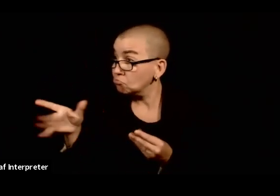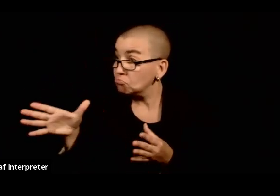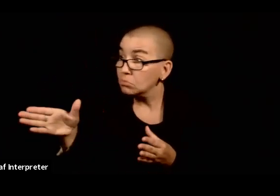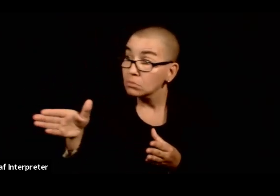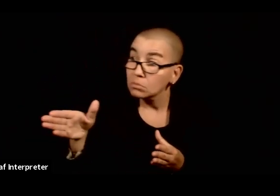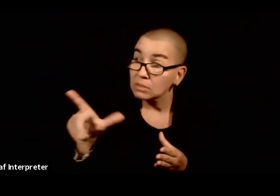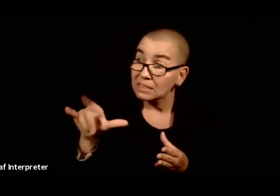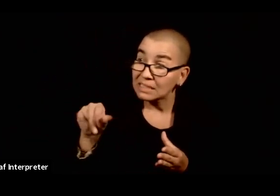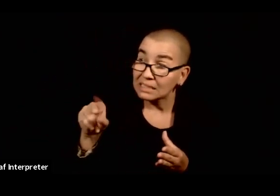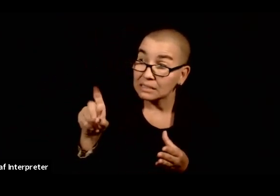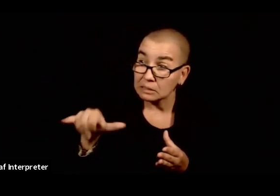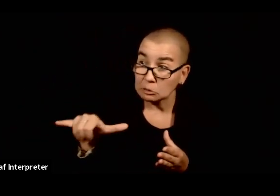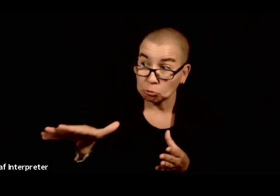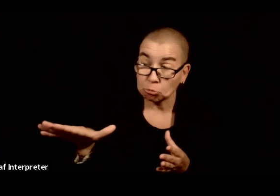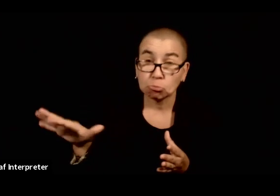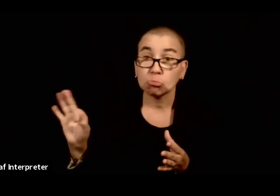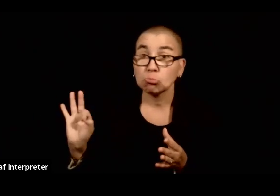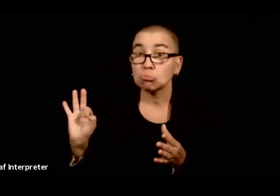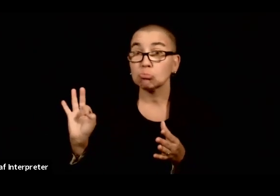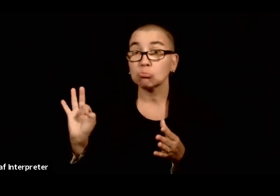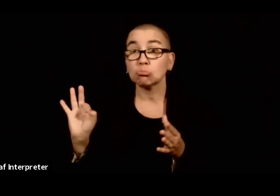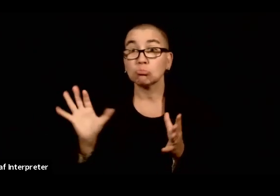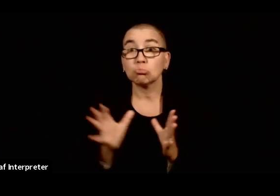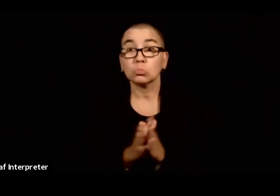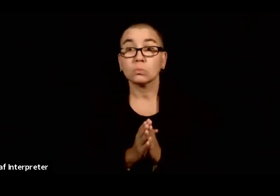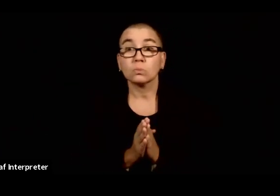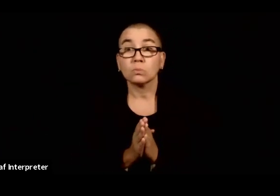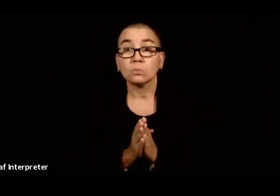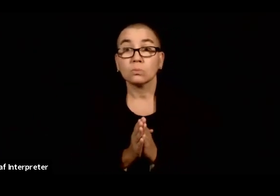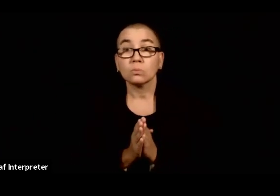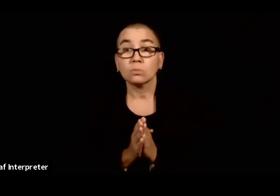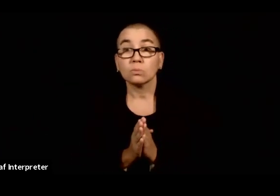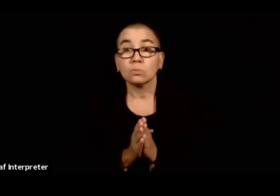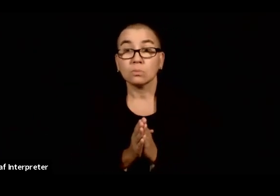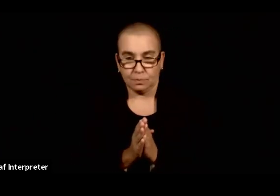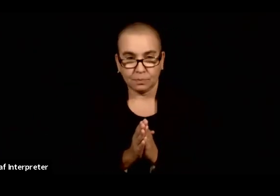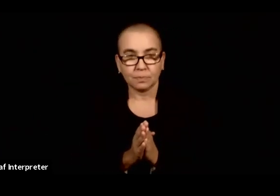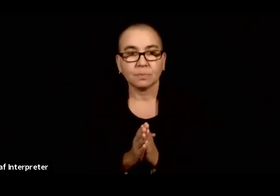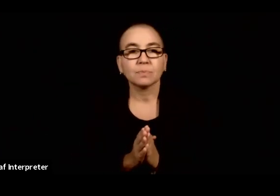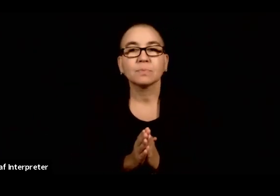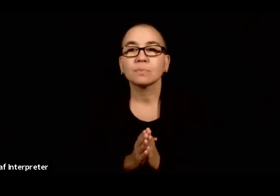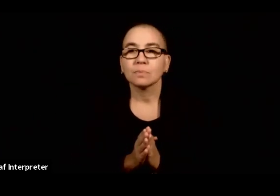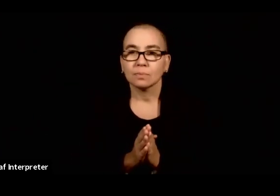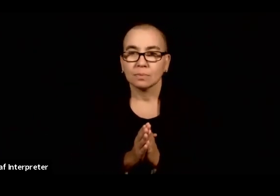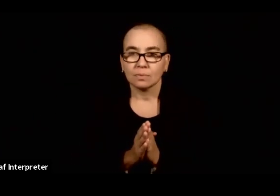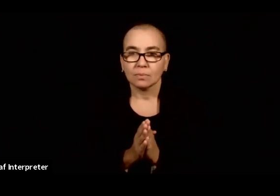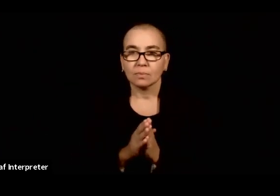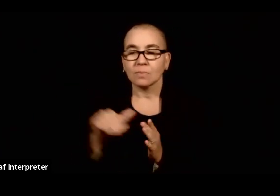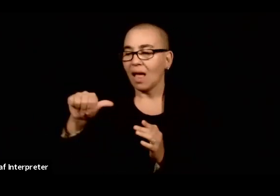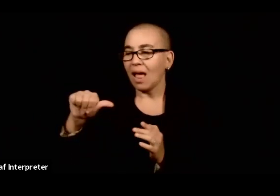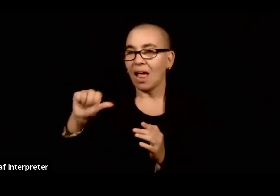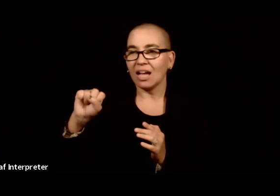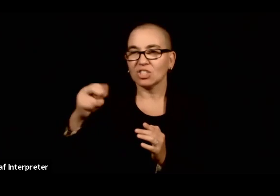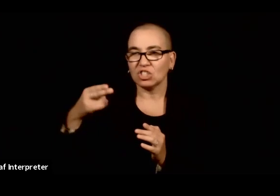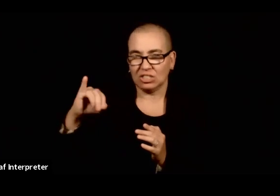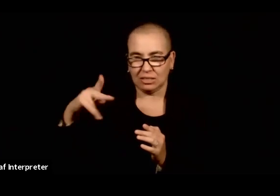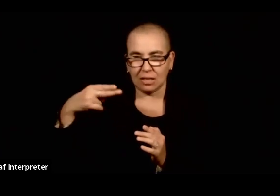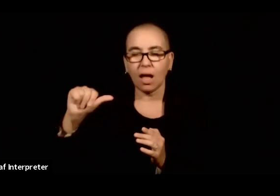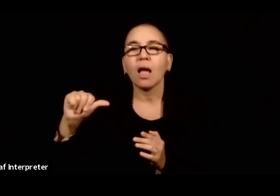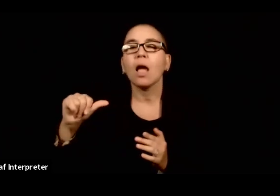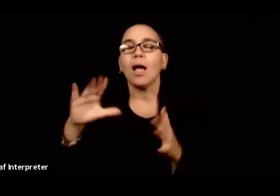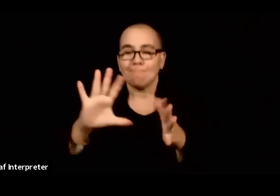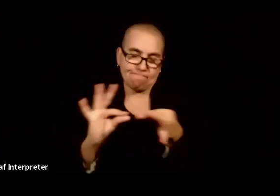on people living in long-term care to be reunited with their families. And we encourage